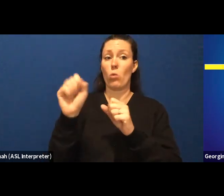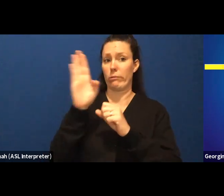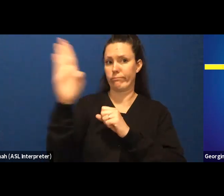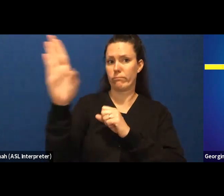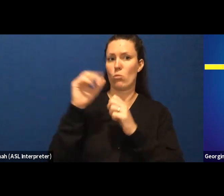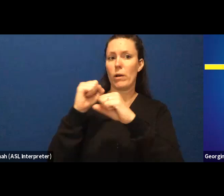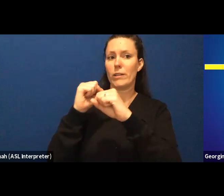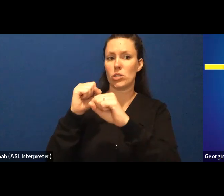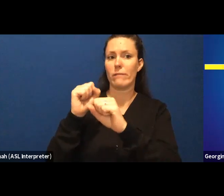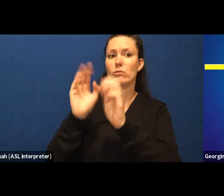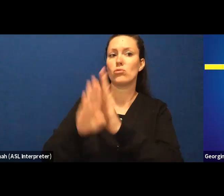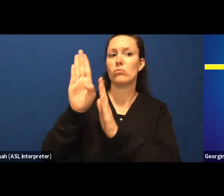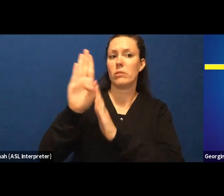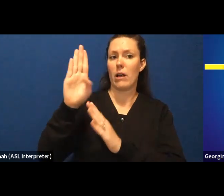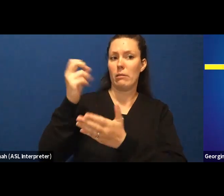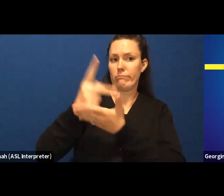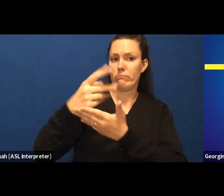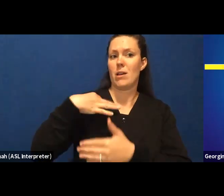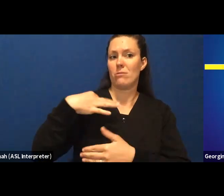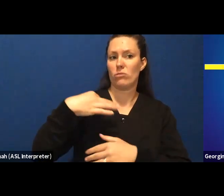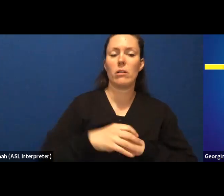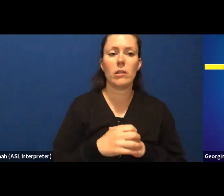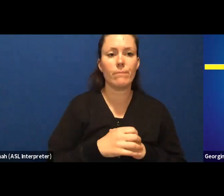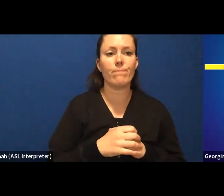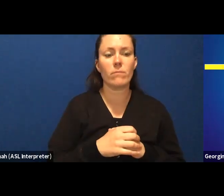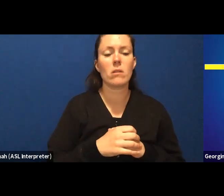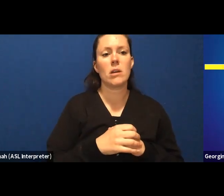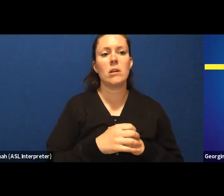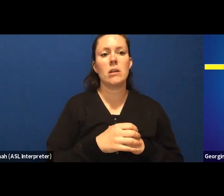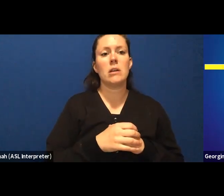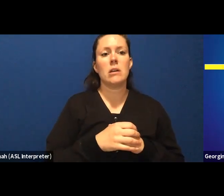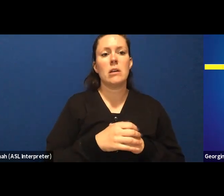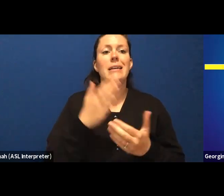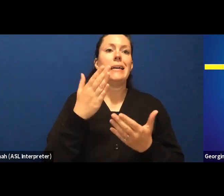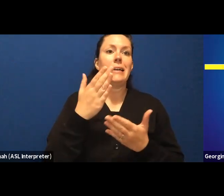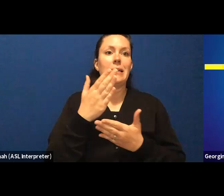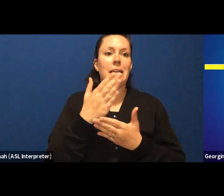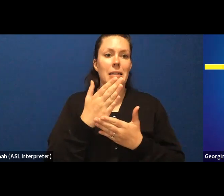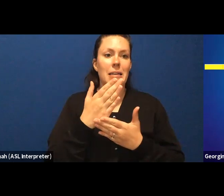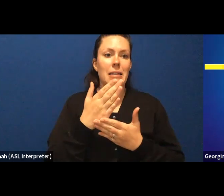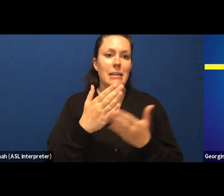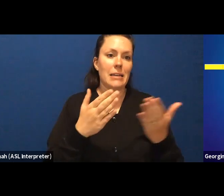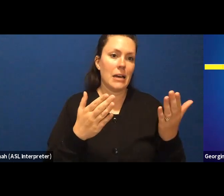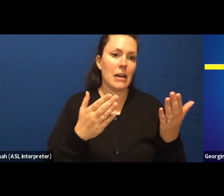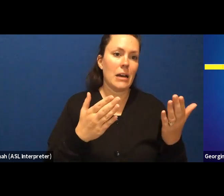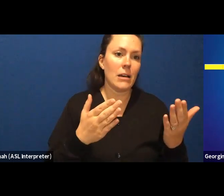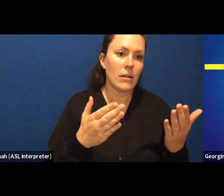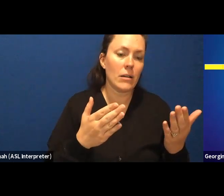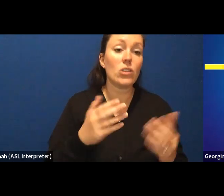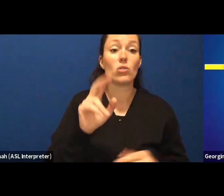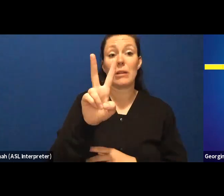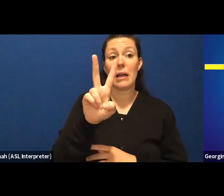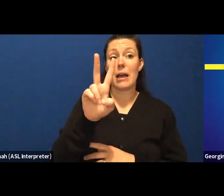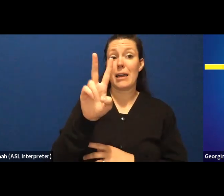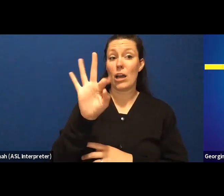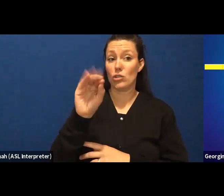their services. What are really some of the no-nos, like I will not take a 290 because they are registered